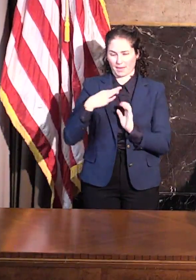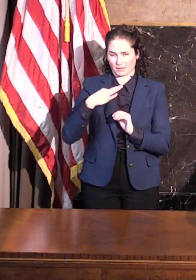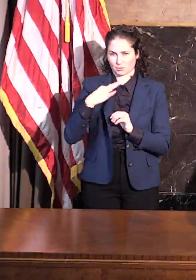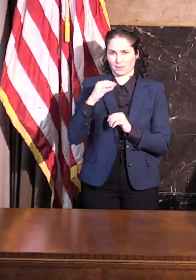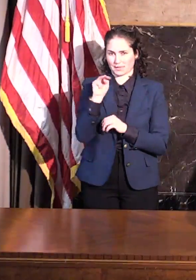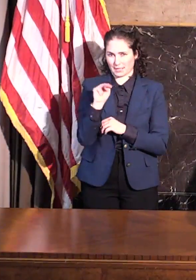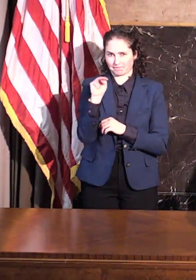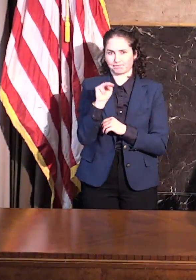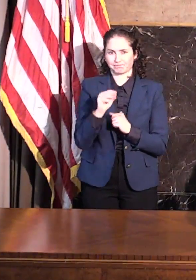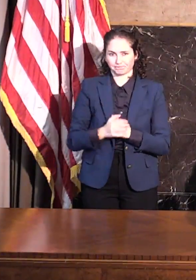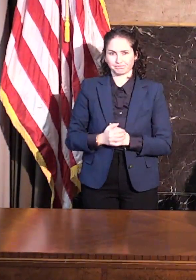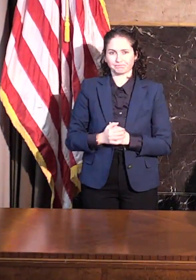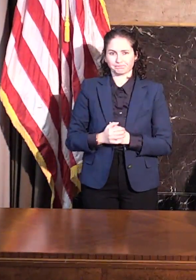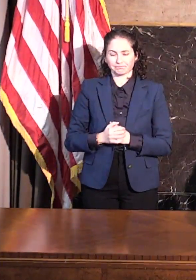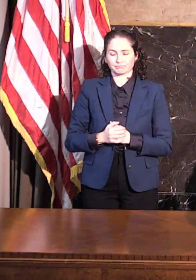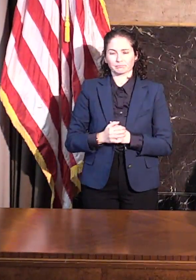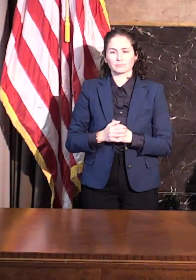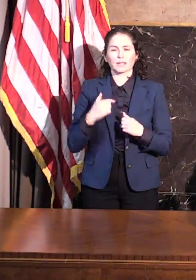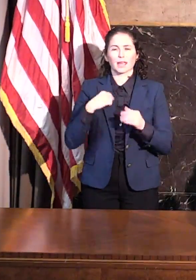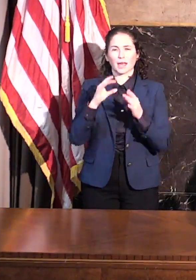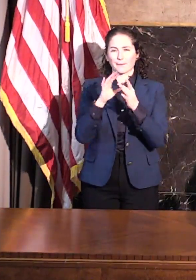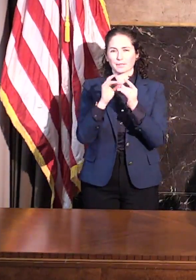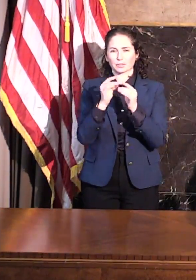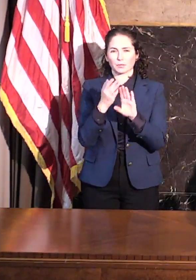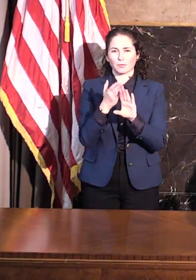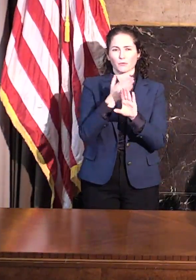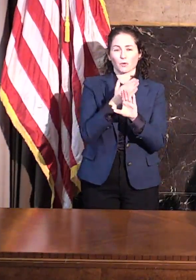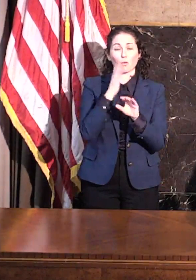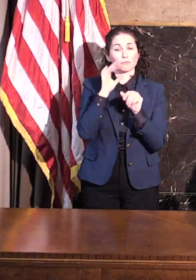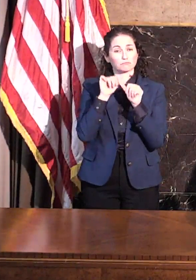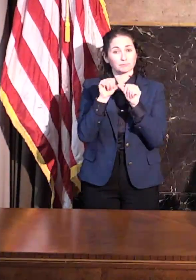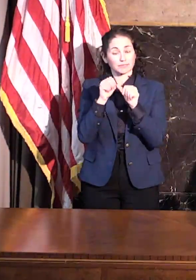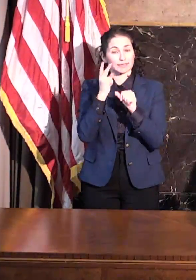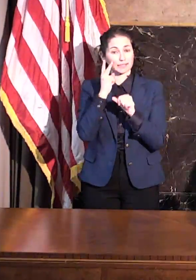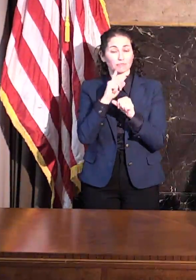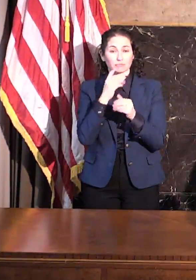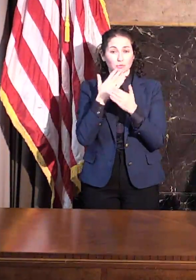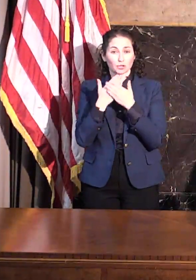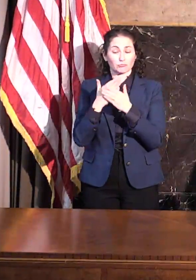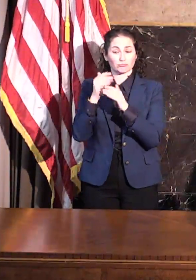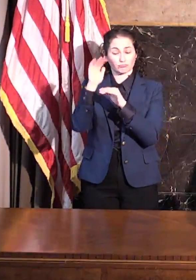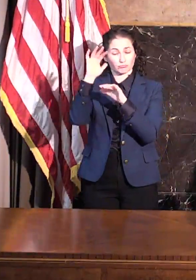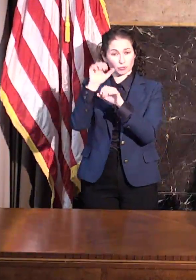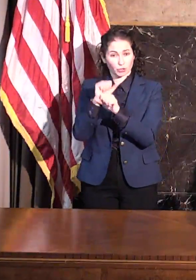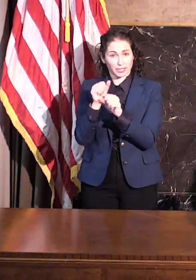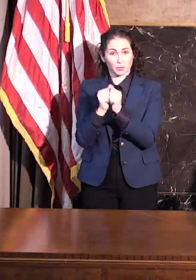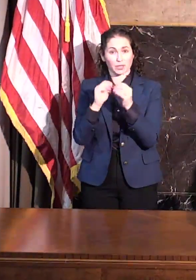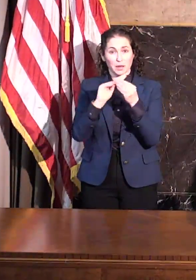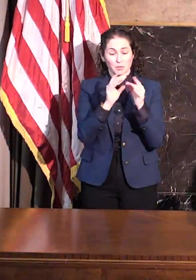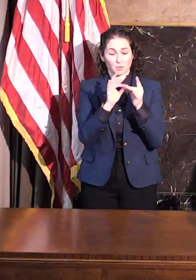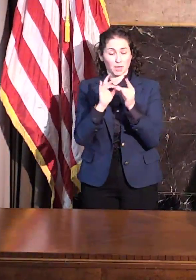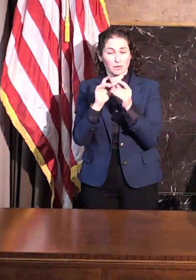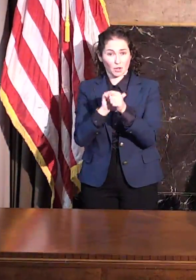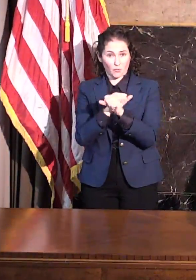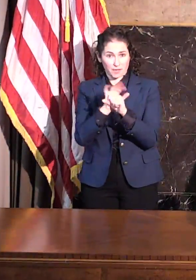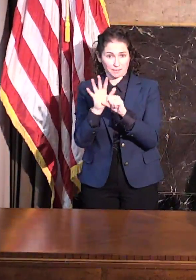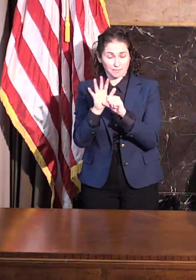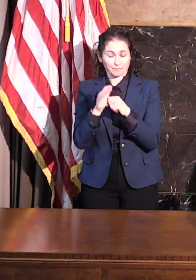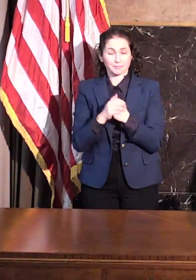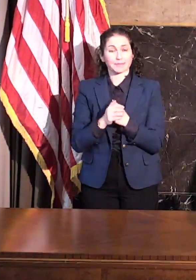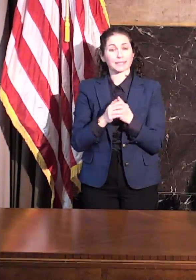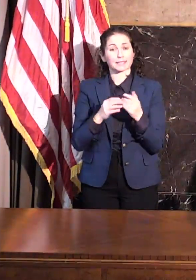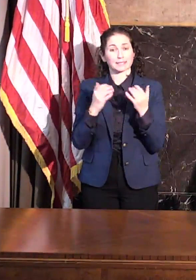Again, the expansion that I just mentioned to these essential workers who've been added to the eligibility list, they go into